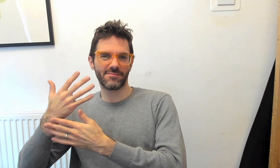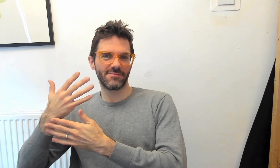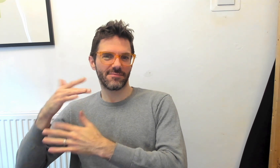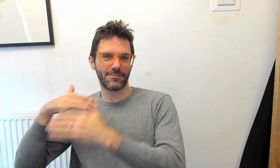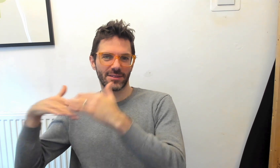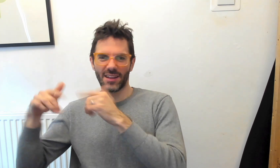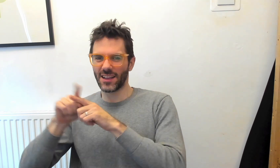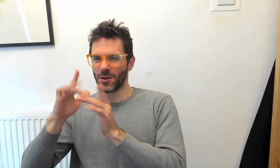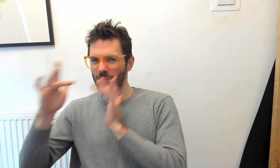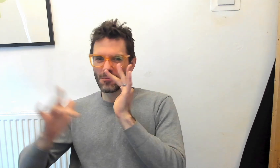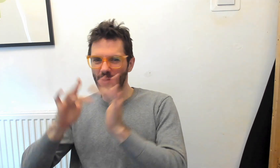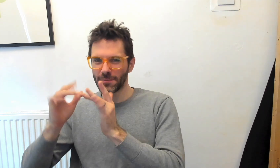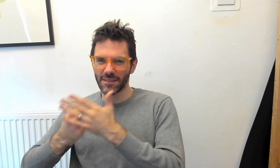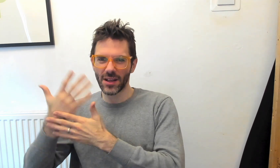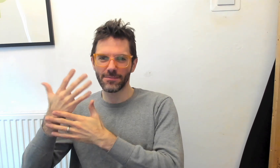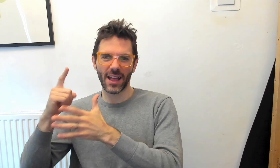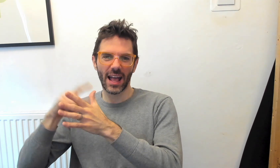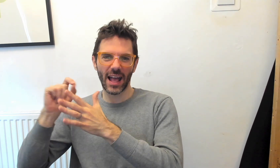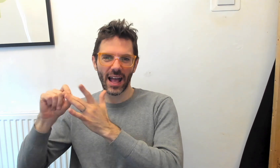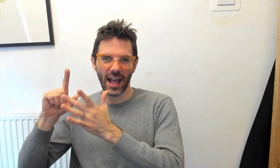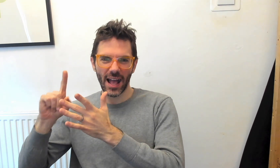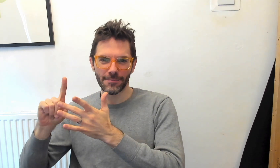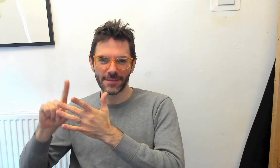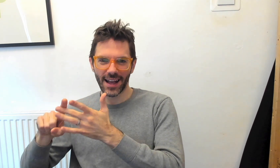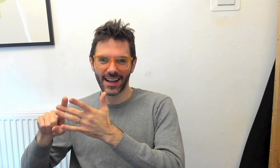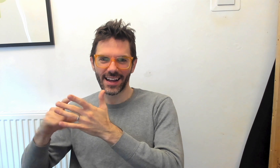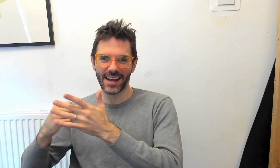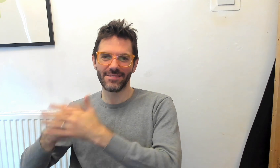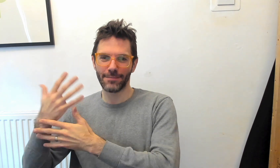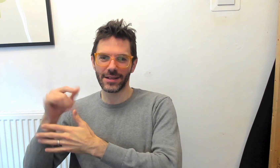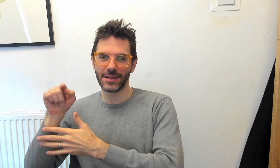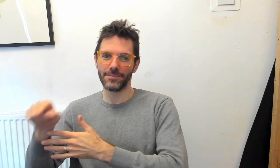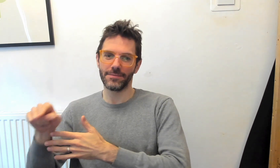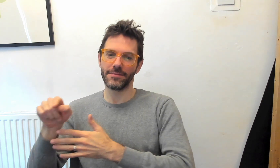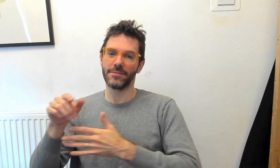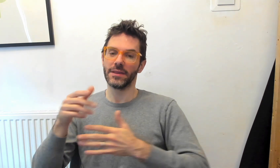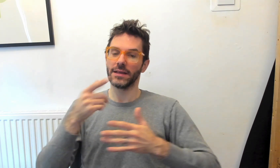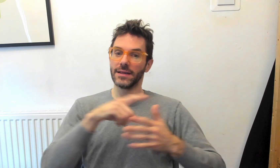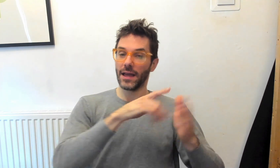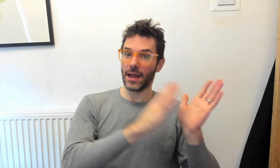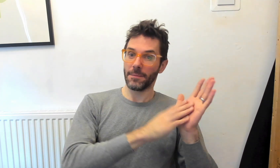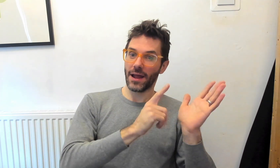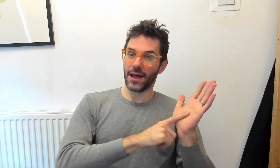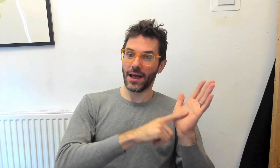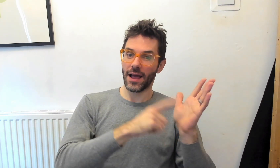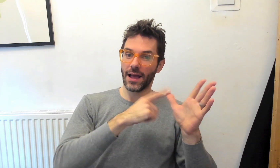dev environment, web development, API development is very different